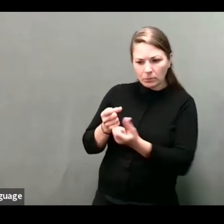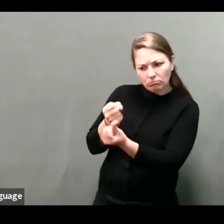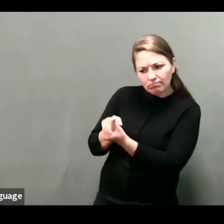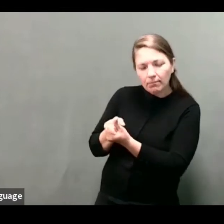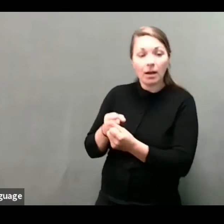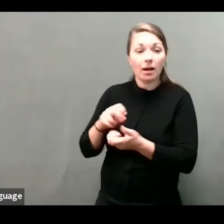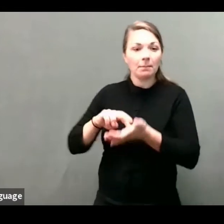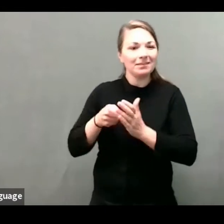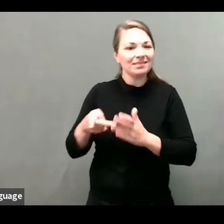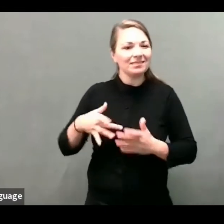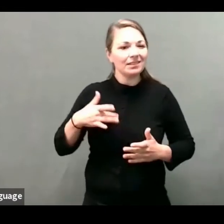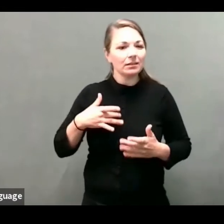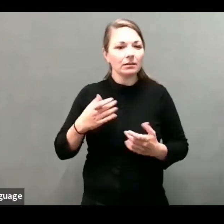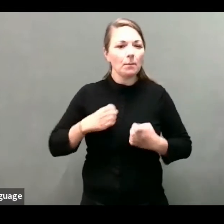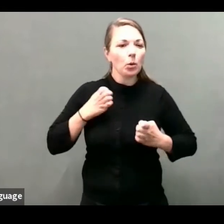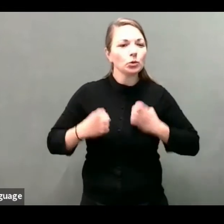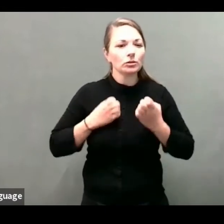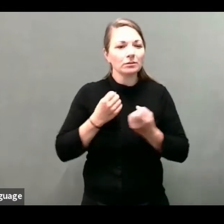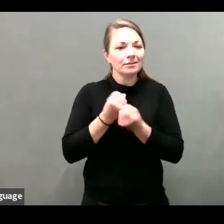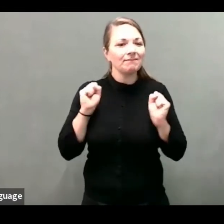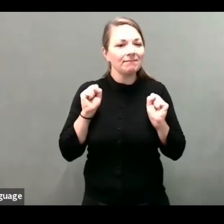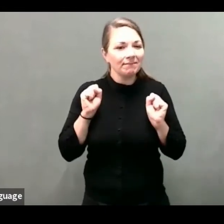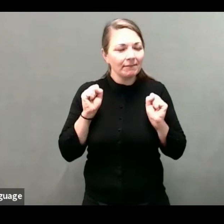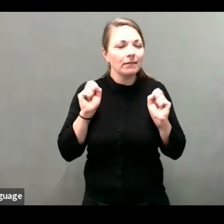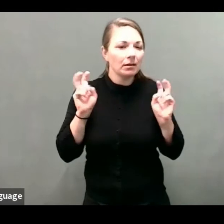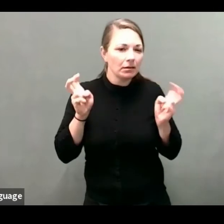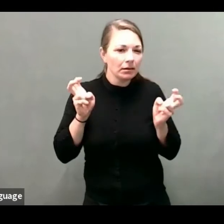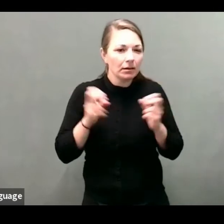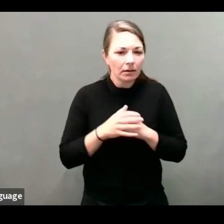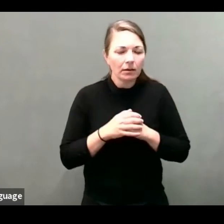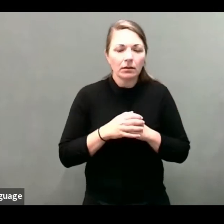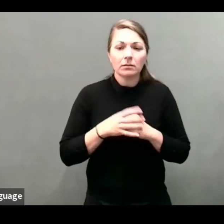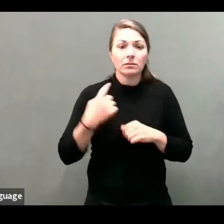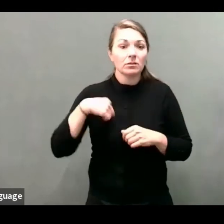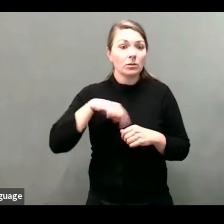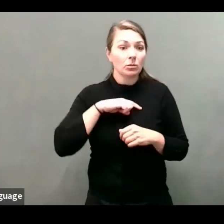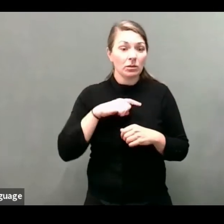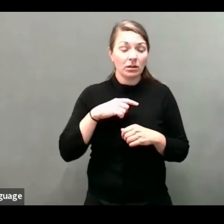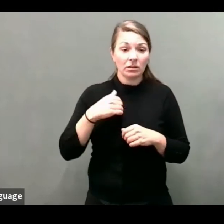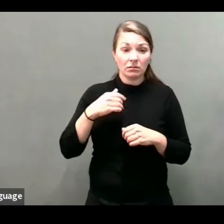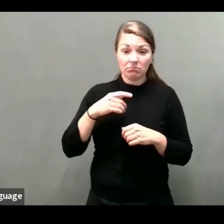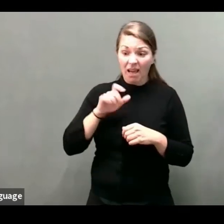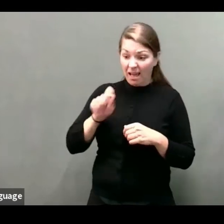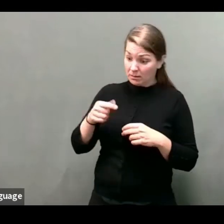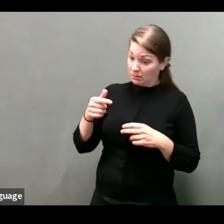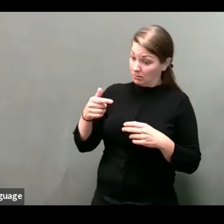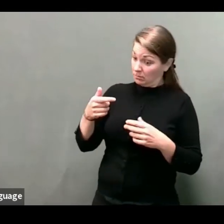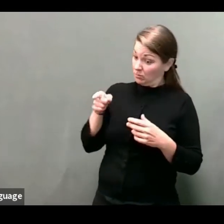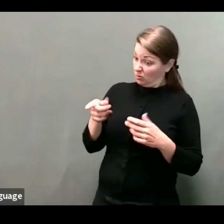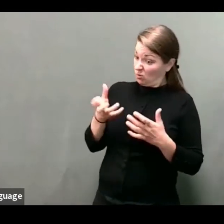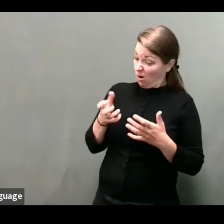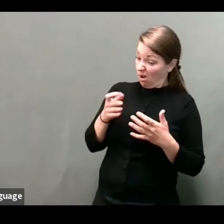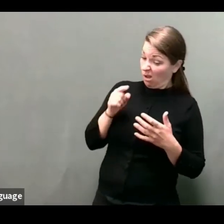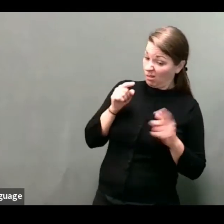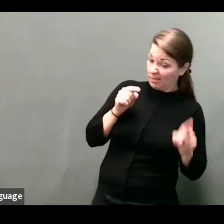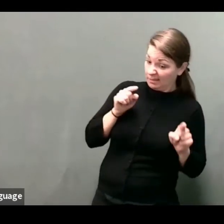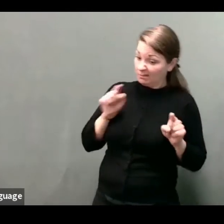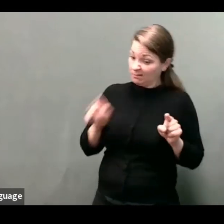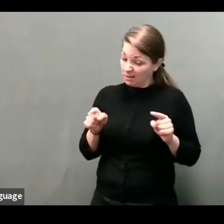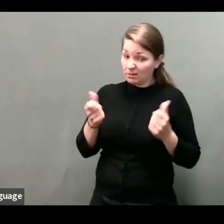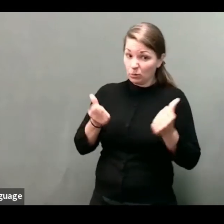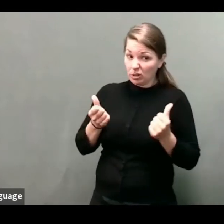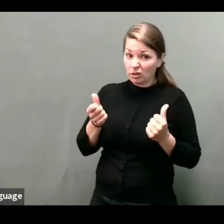safe for that survivor. And when we are giving choices and we're following their lead, that's going to help them heal from